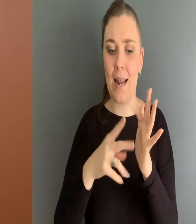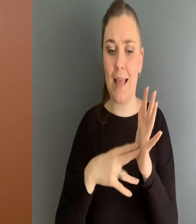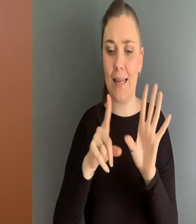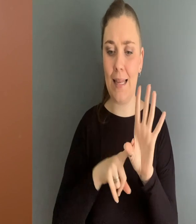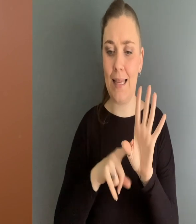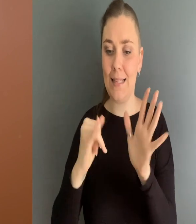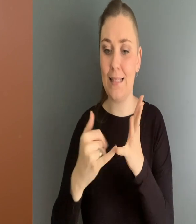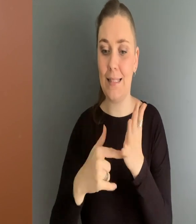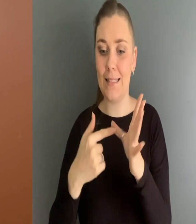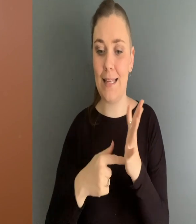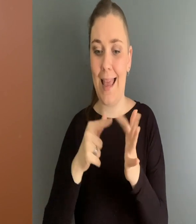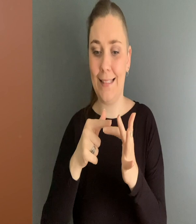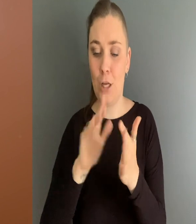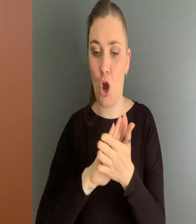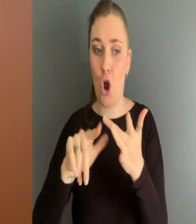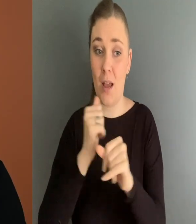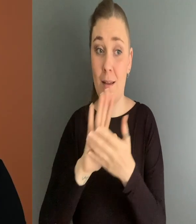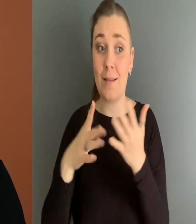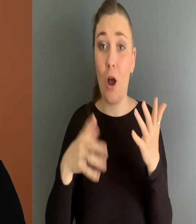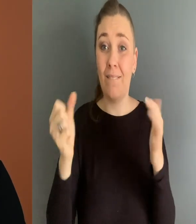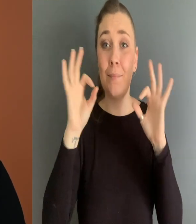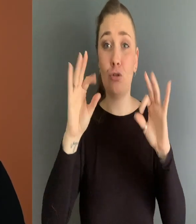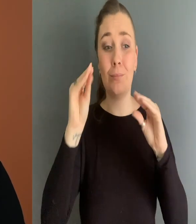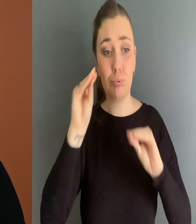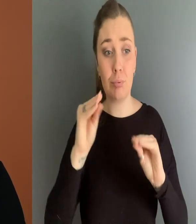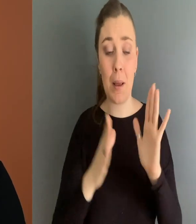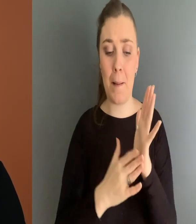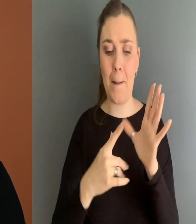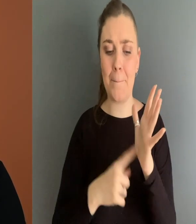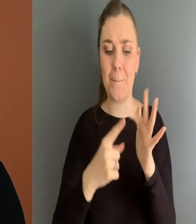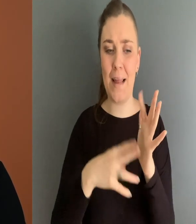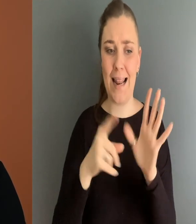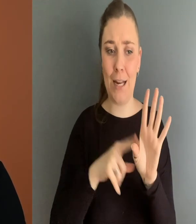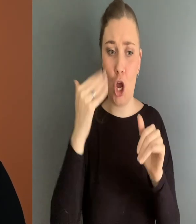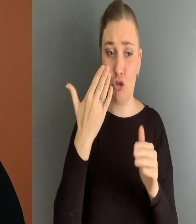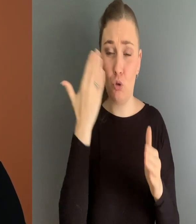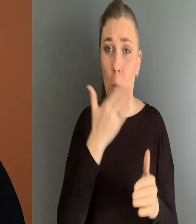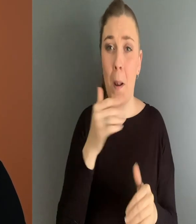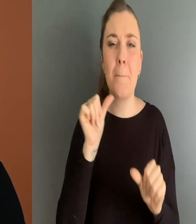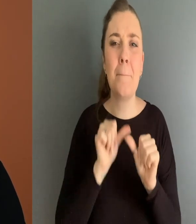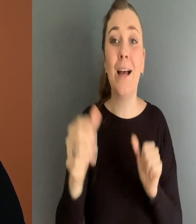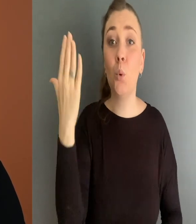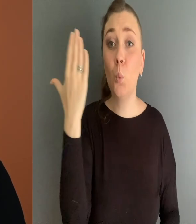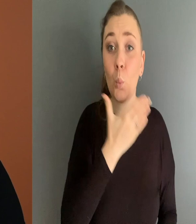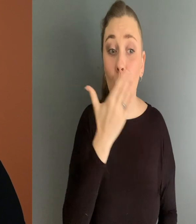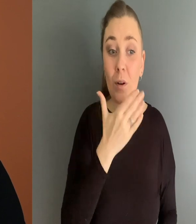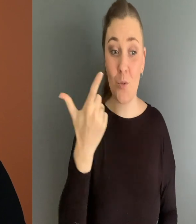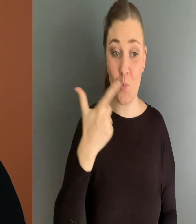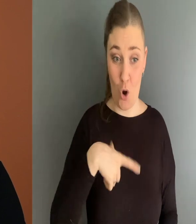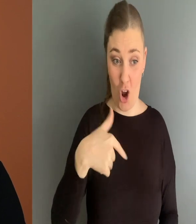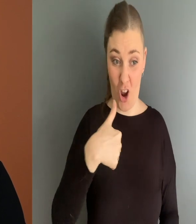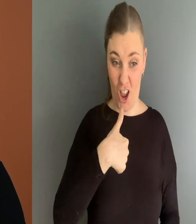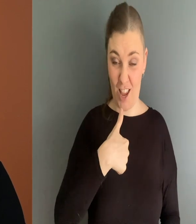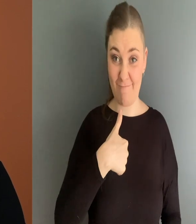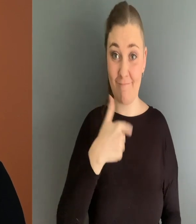that had a special education there malaney high school was the best school because i got to